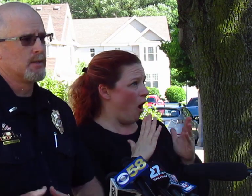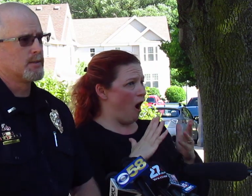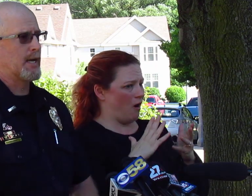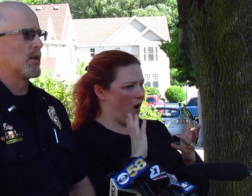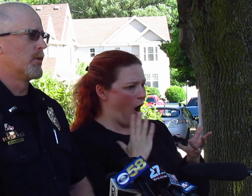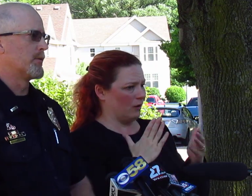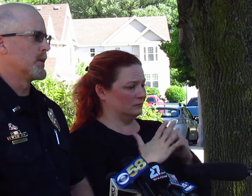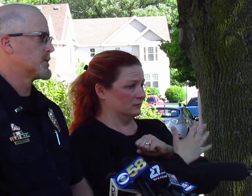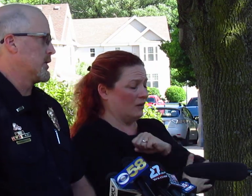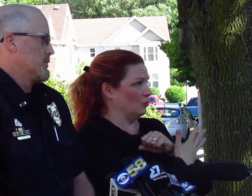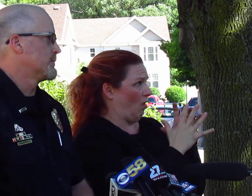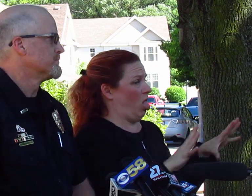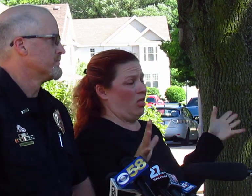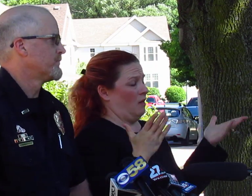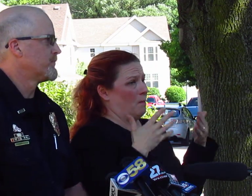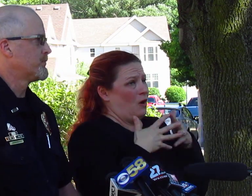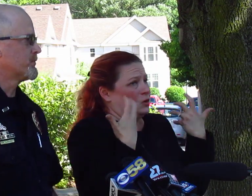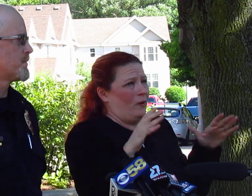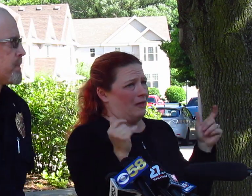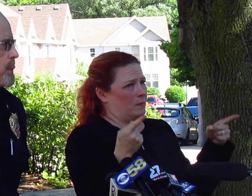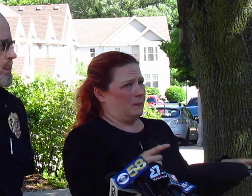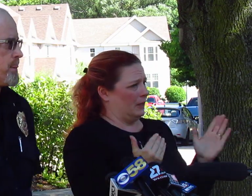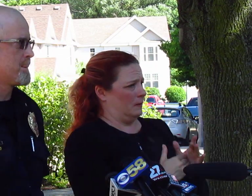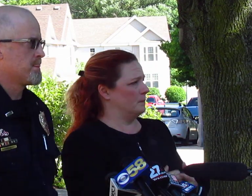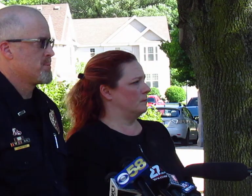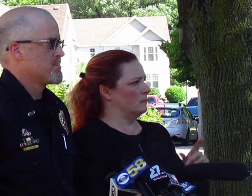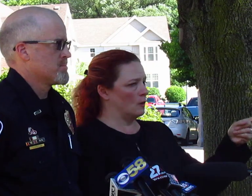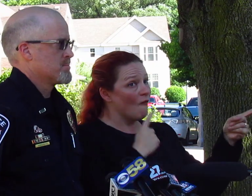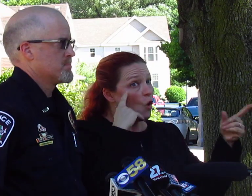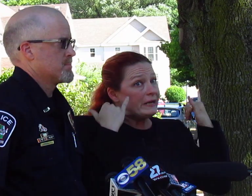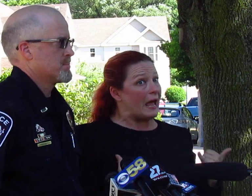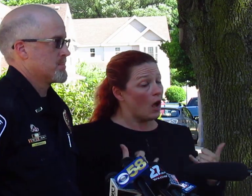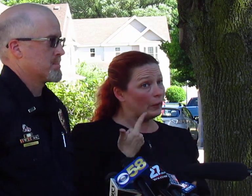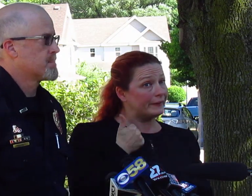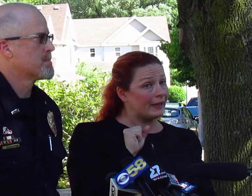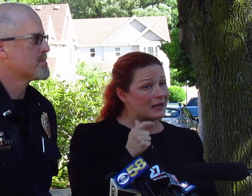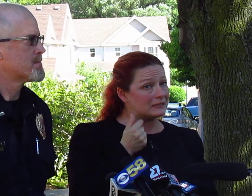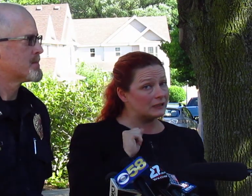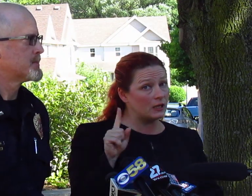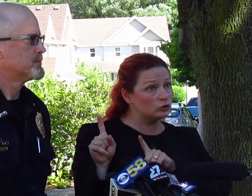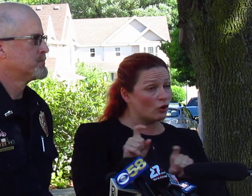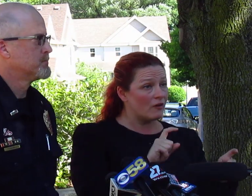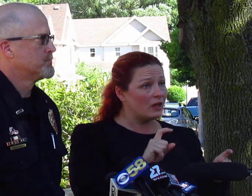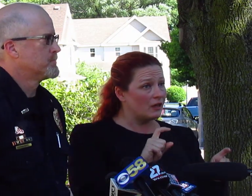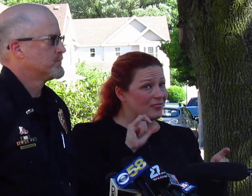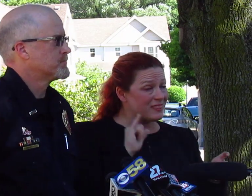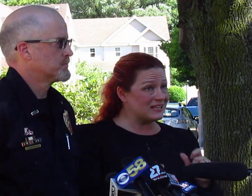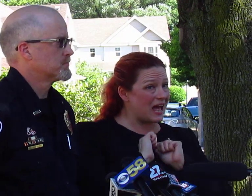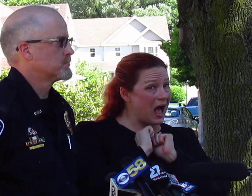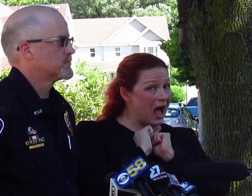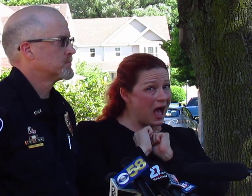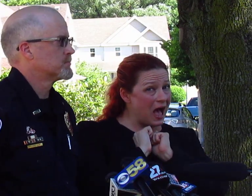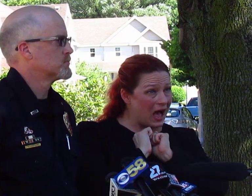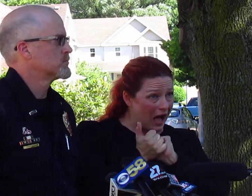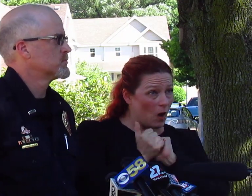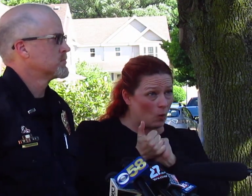in this nation that can learn from us. Just a follow-up, so for now, the gas leak surveys, those are the methods right now that